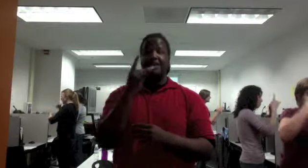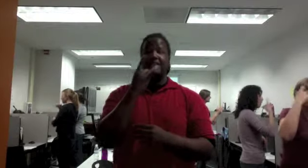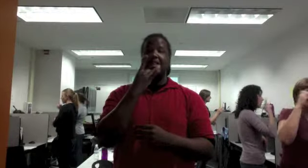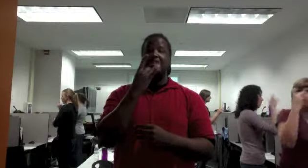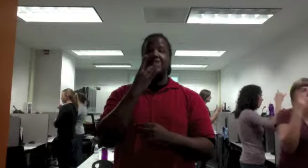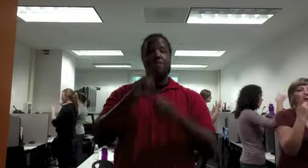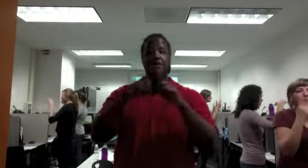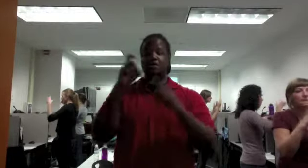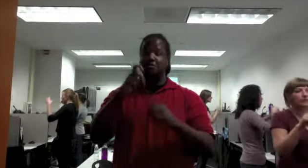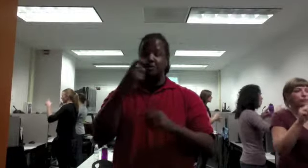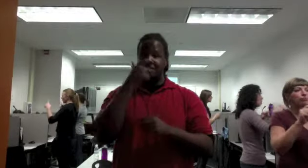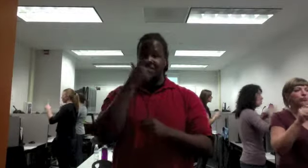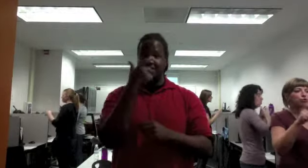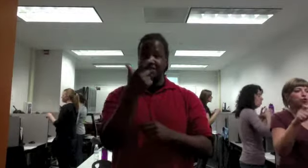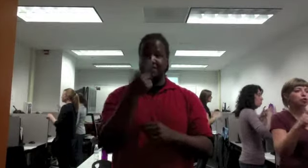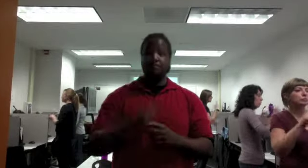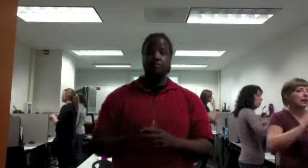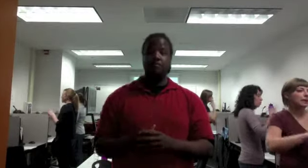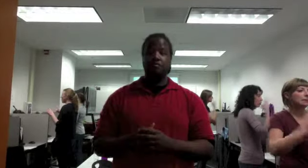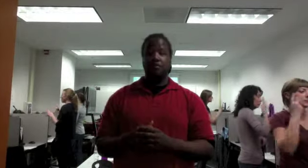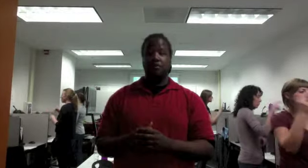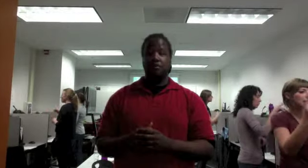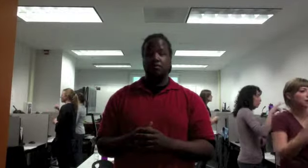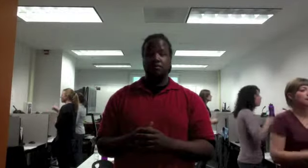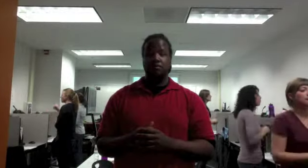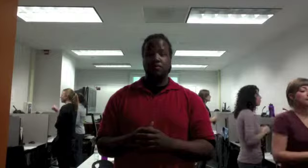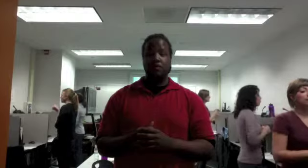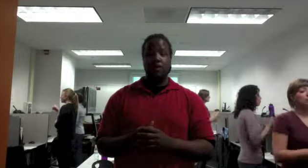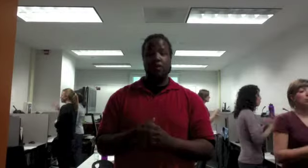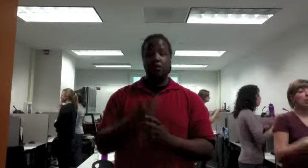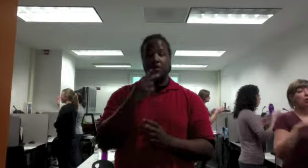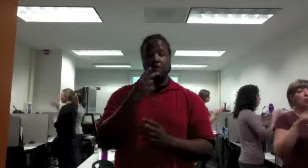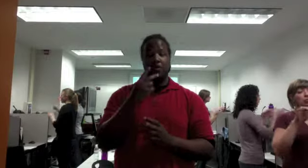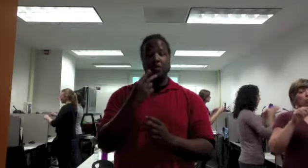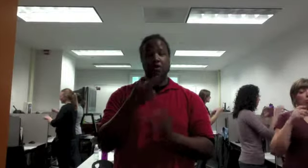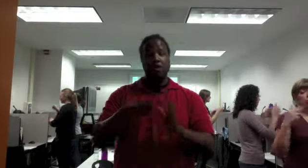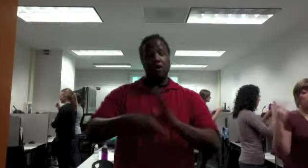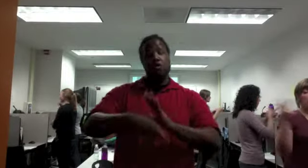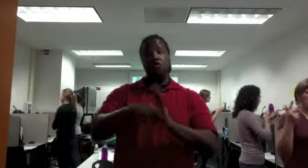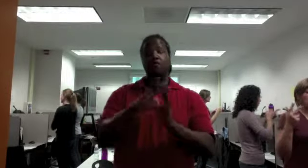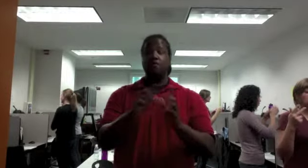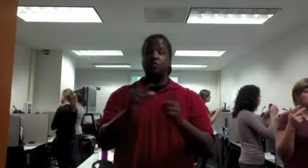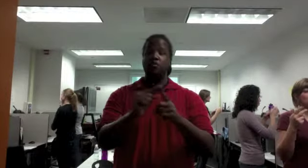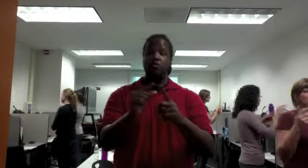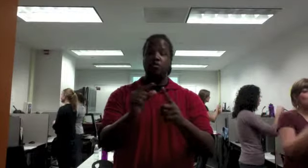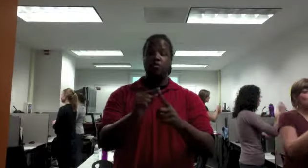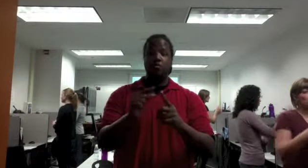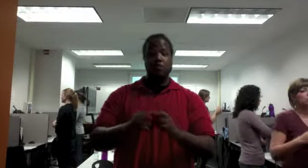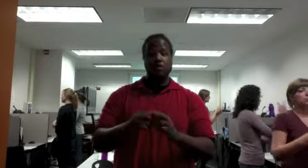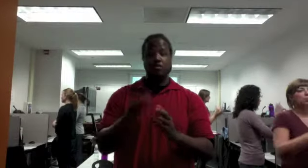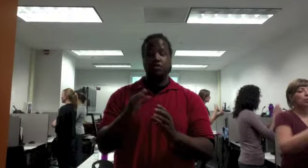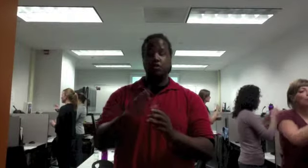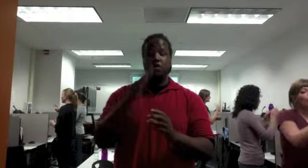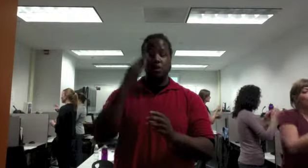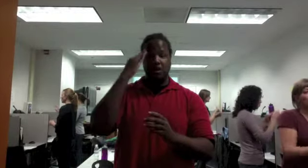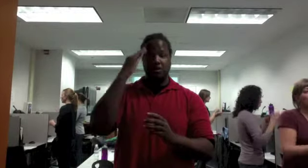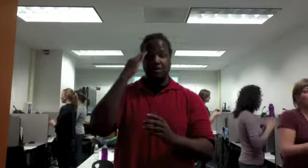it. And we're going to go through those words one at a time and make sure you understand each one of those. So copy it